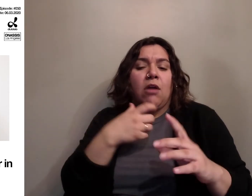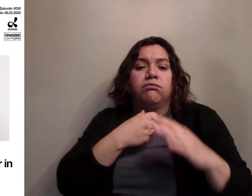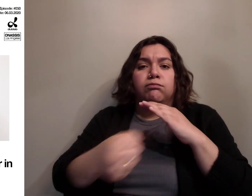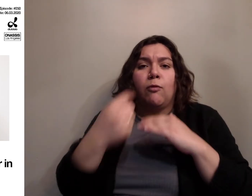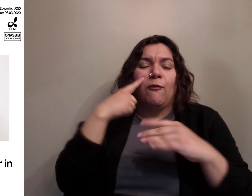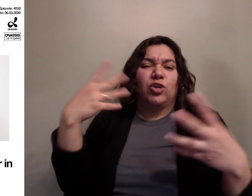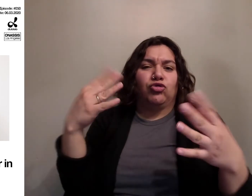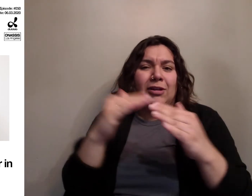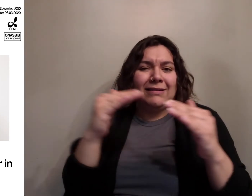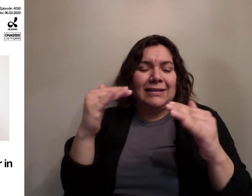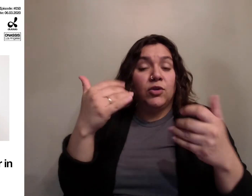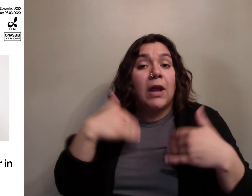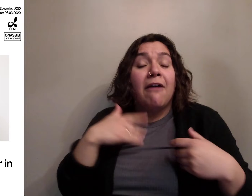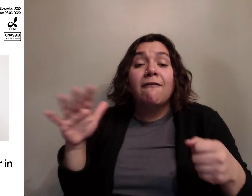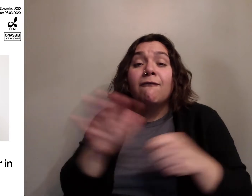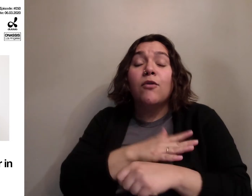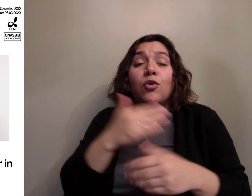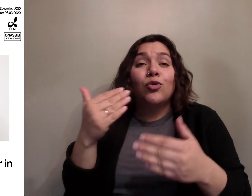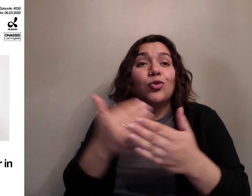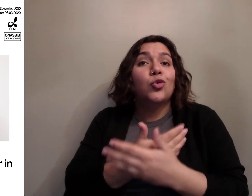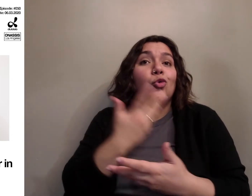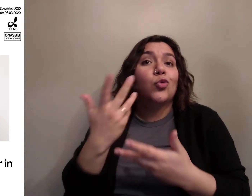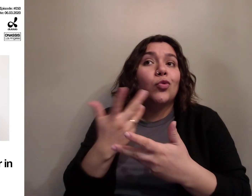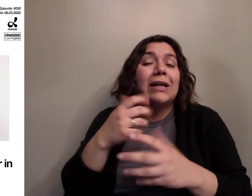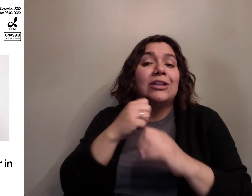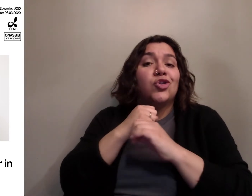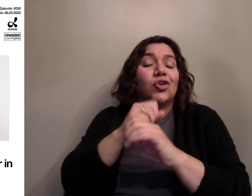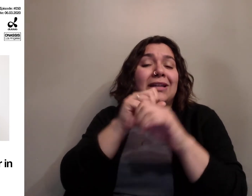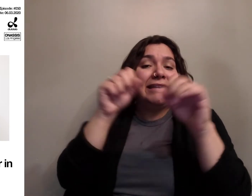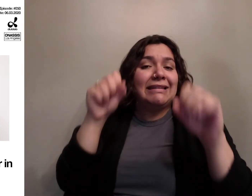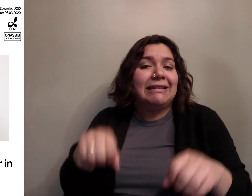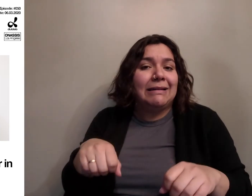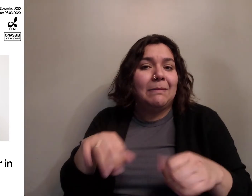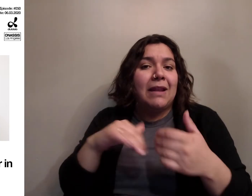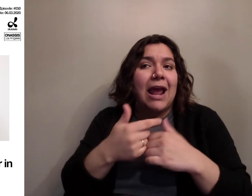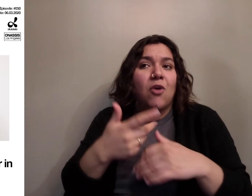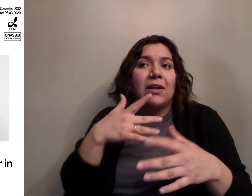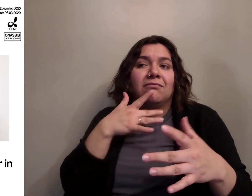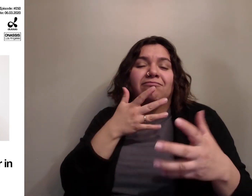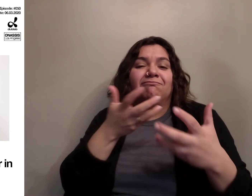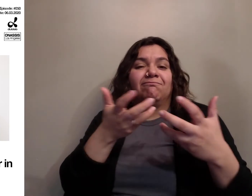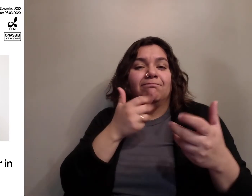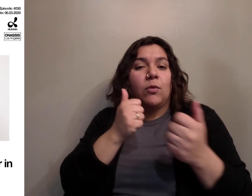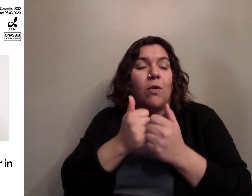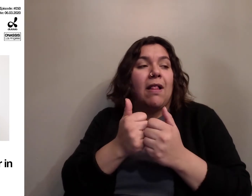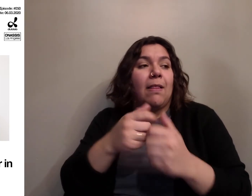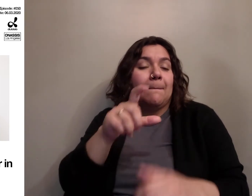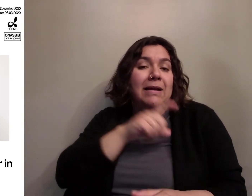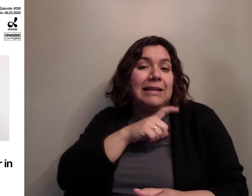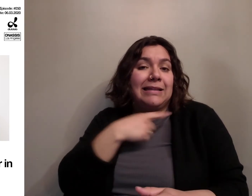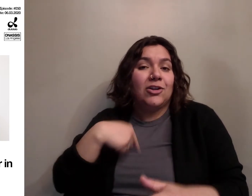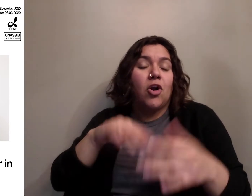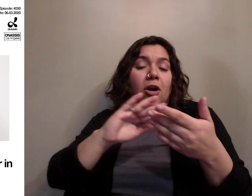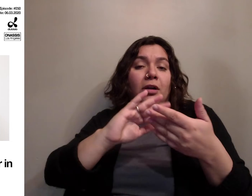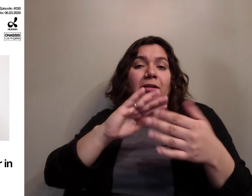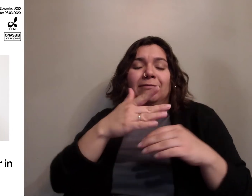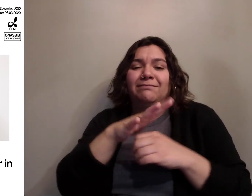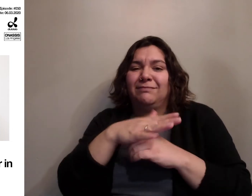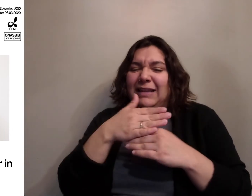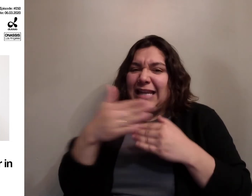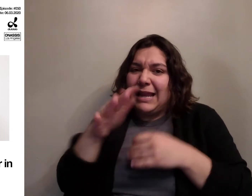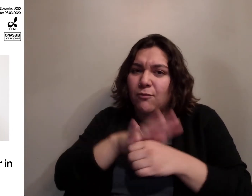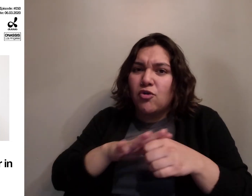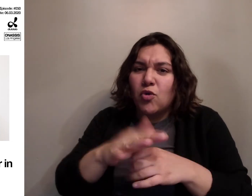after officers after officers brought to justice. You have an entire new, security system in a way that we deal